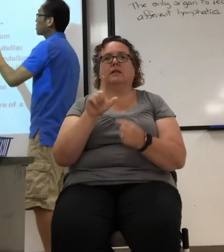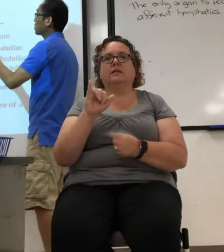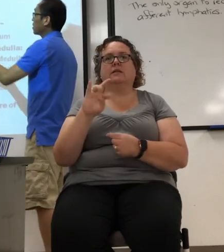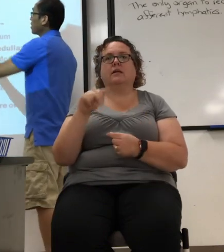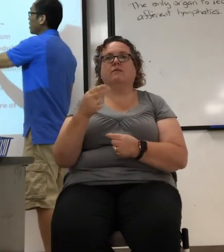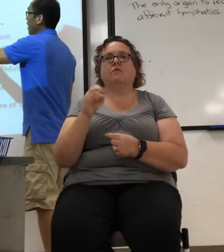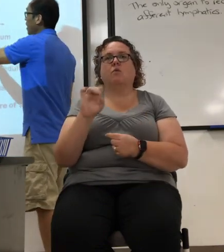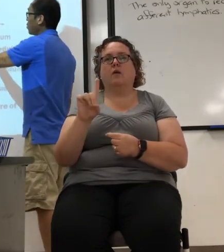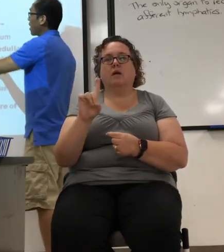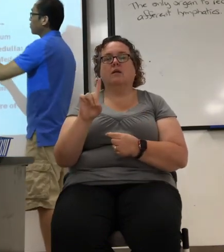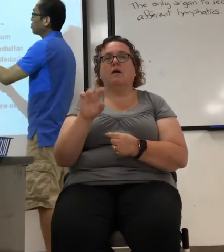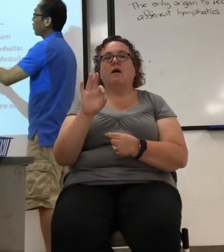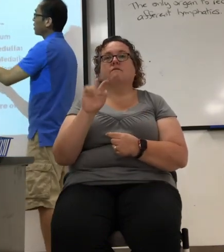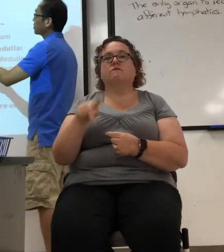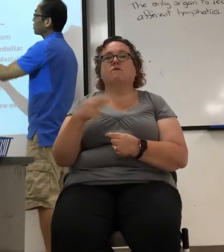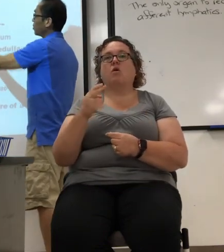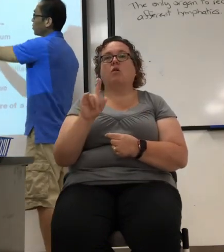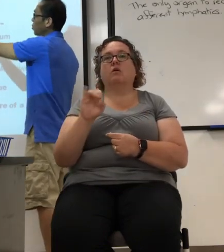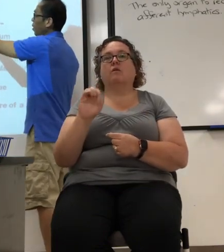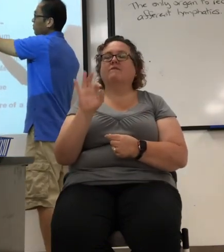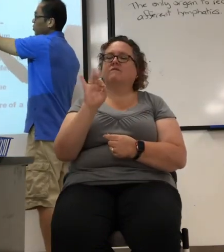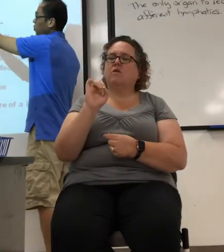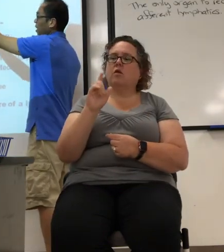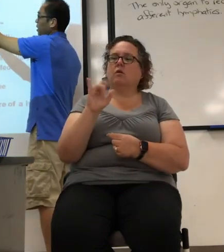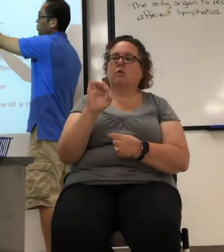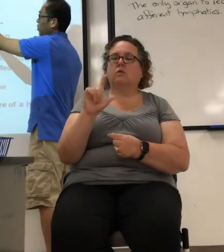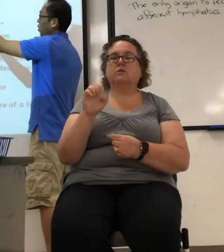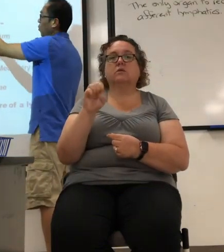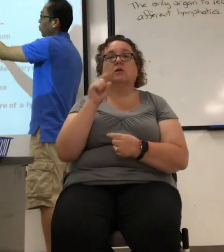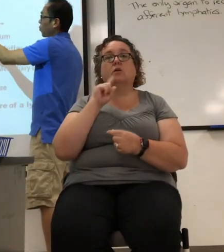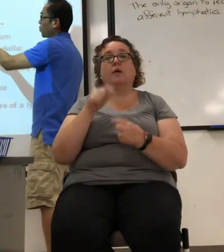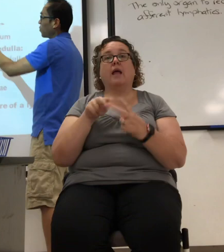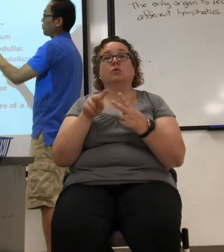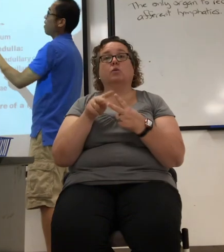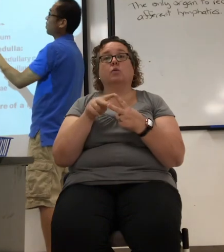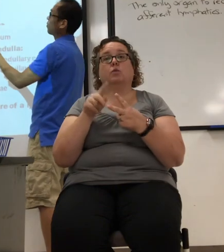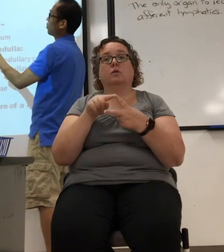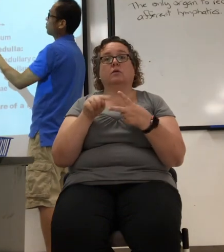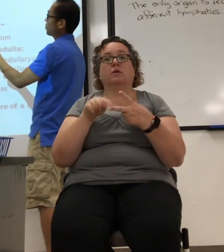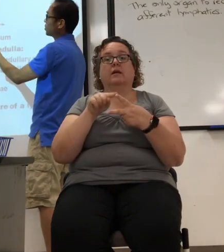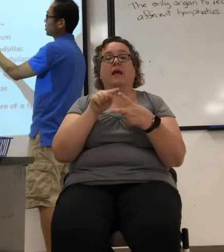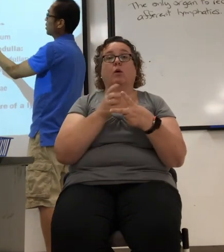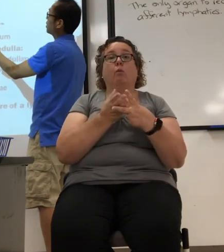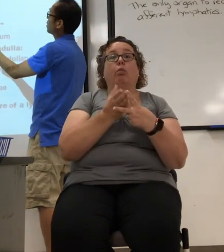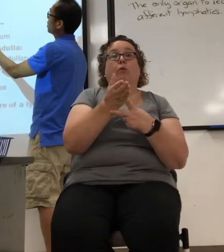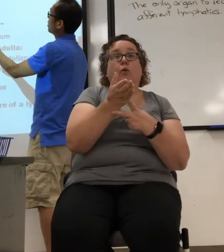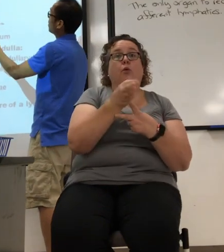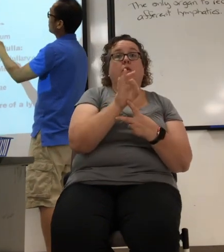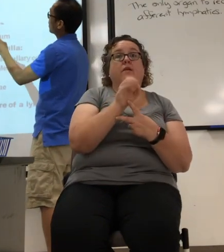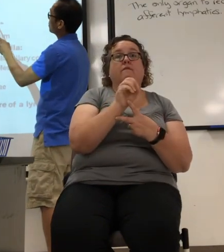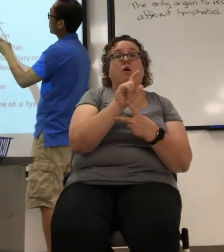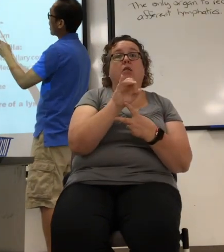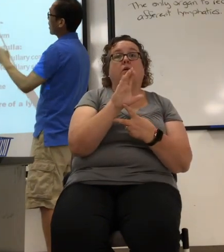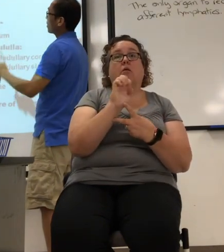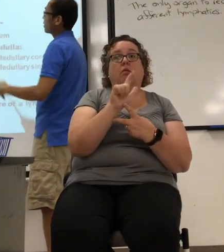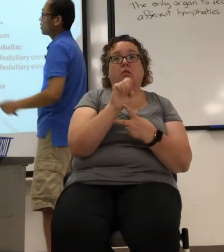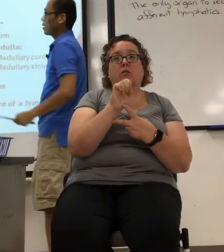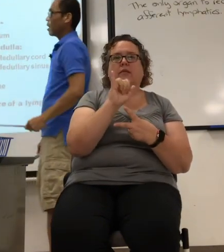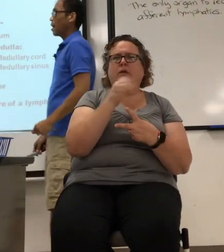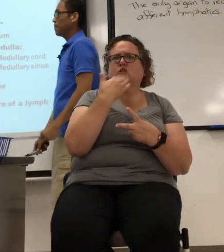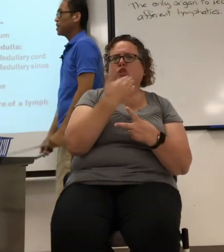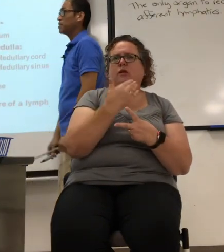follicles, and you have a choice. You can do one of two things. You can go through the follicle, which is good, because you